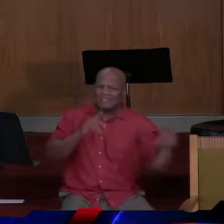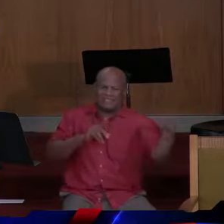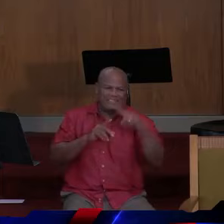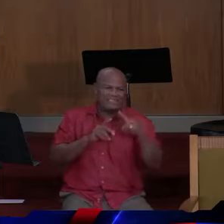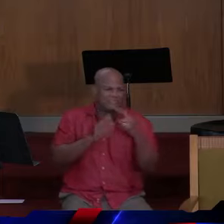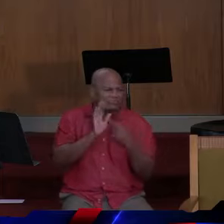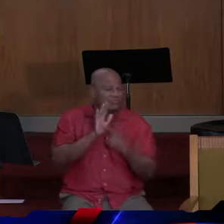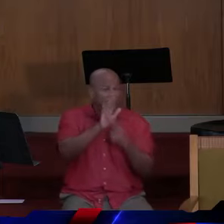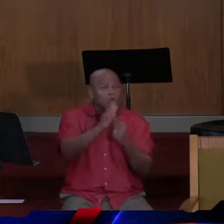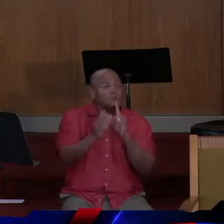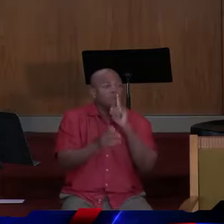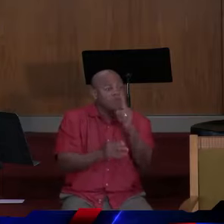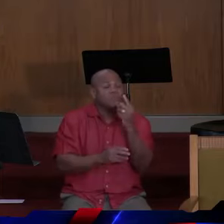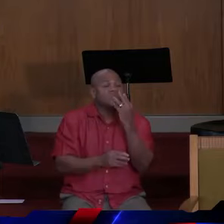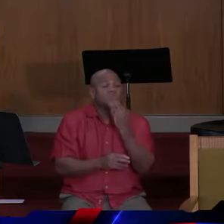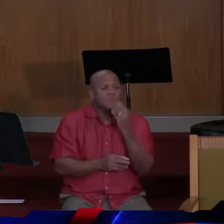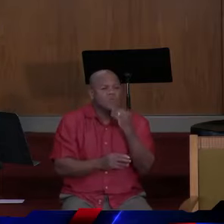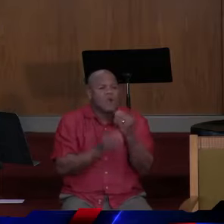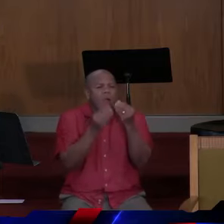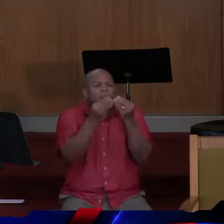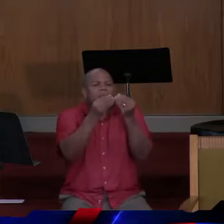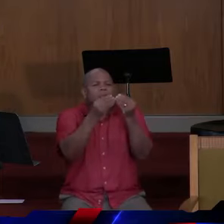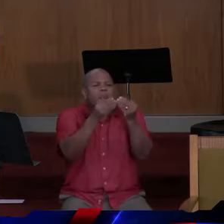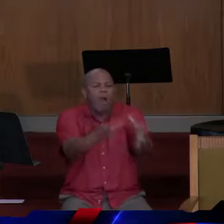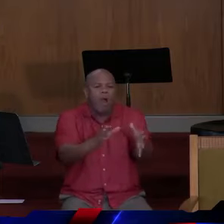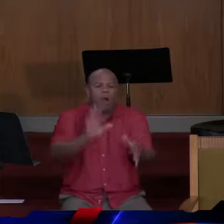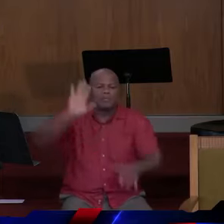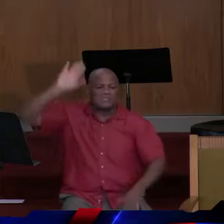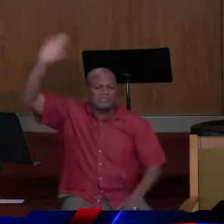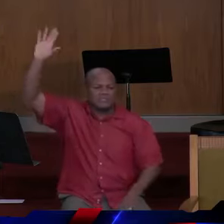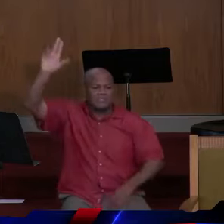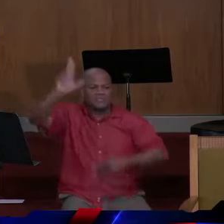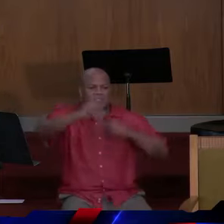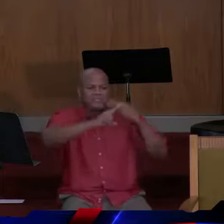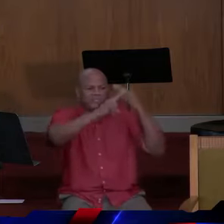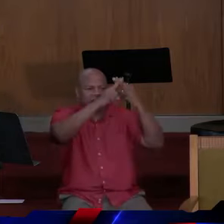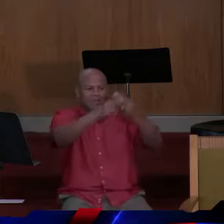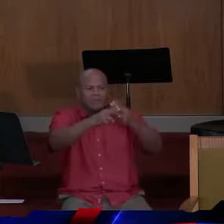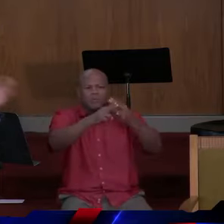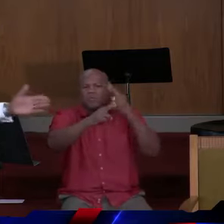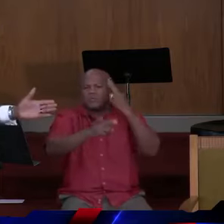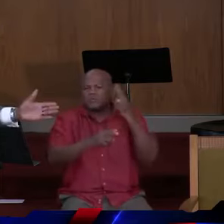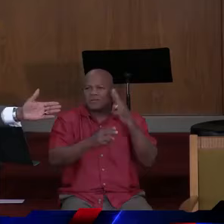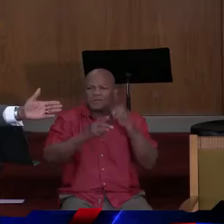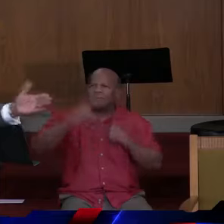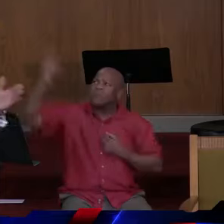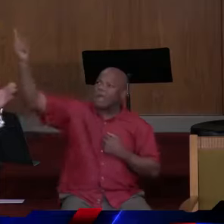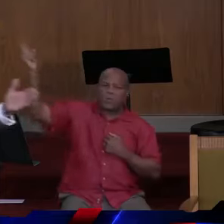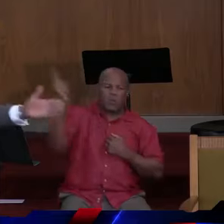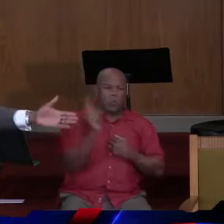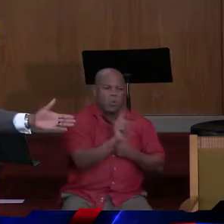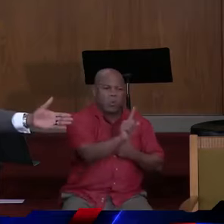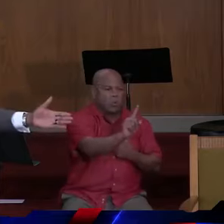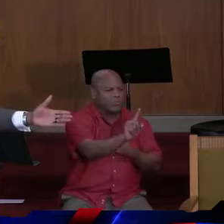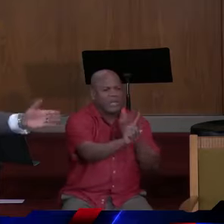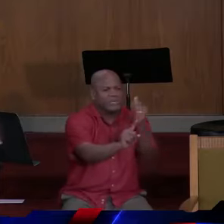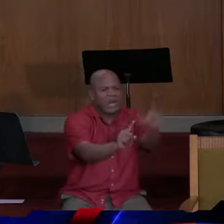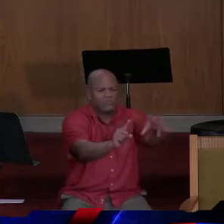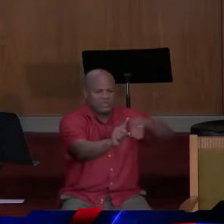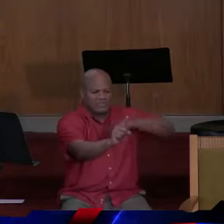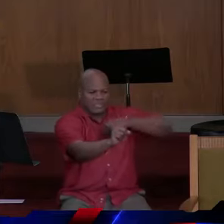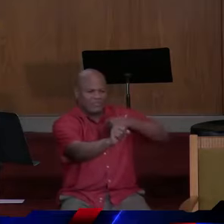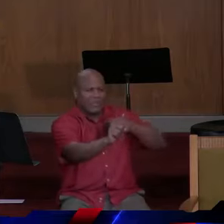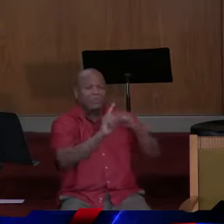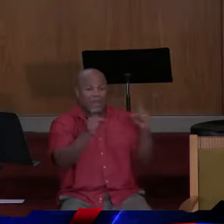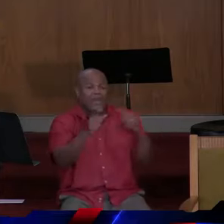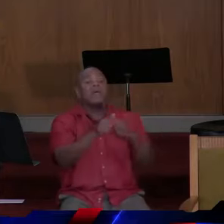the original Jews have lost his name. And this is why he said, I came to my own and they received me not.